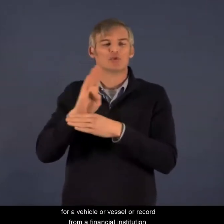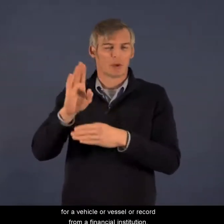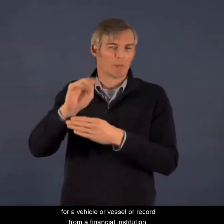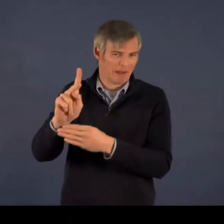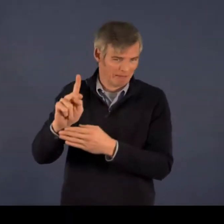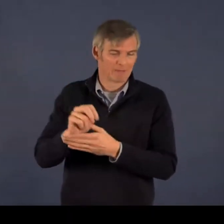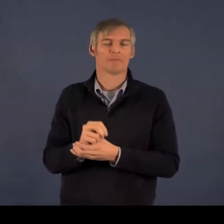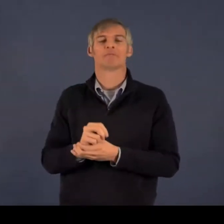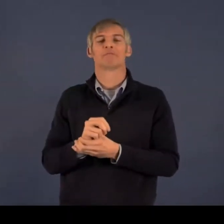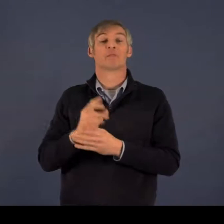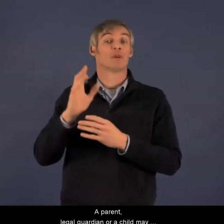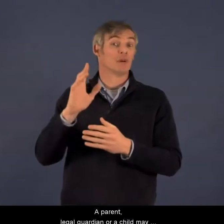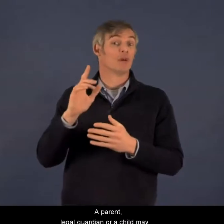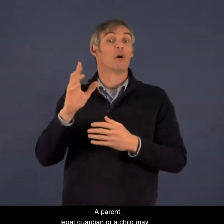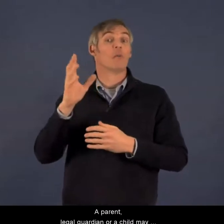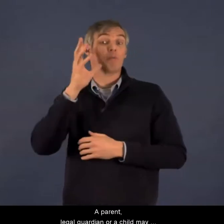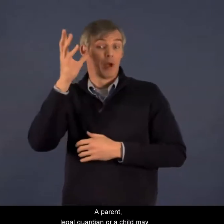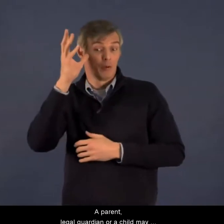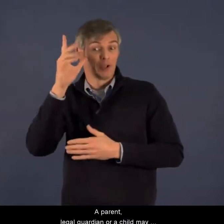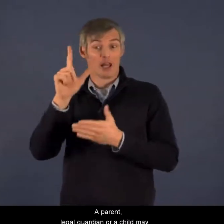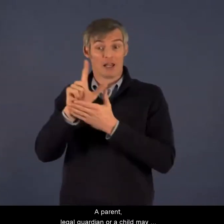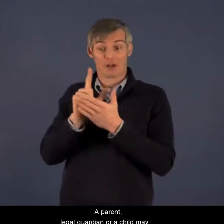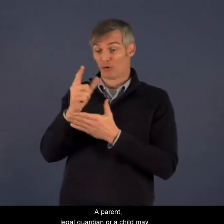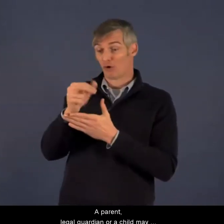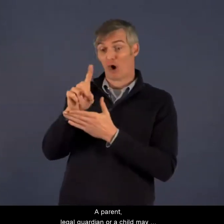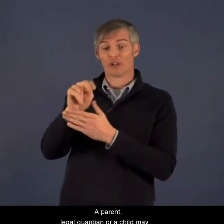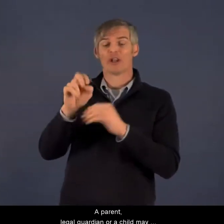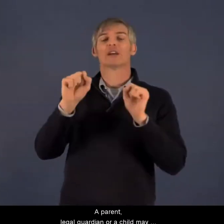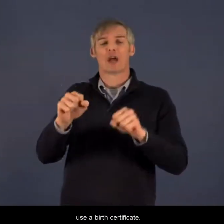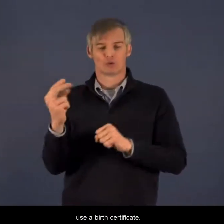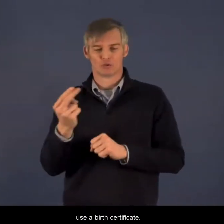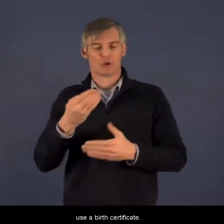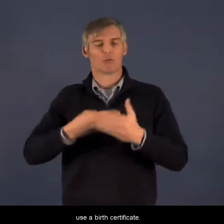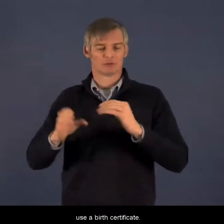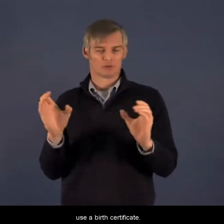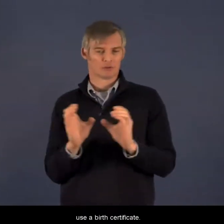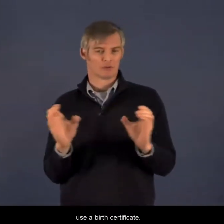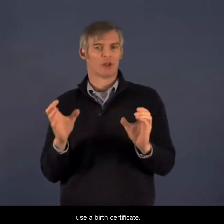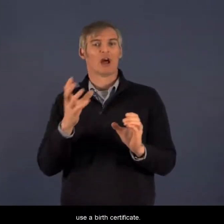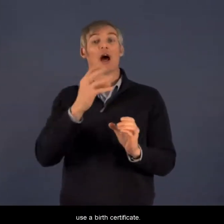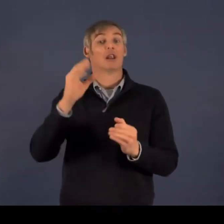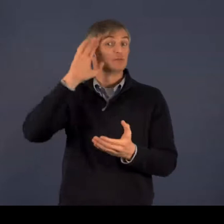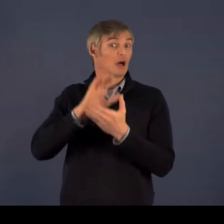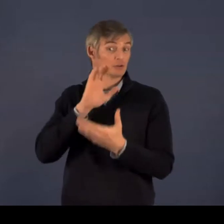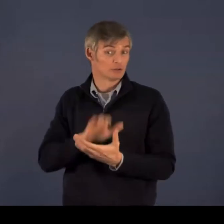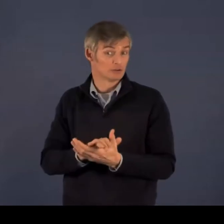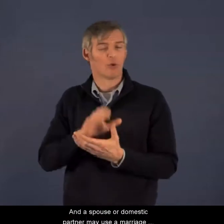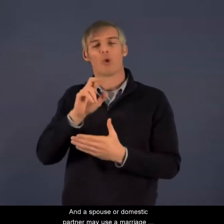institution. A parent, legal guardian, or child may use a birth certificate and a